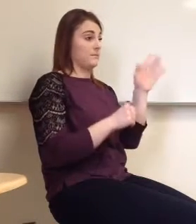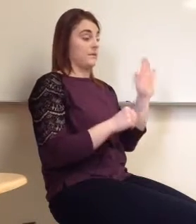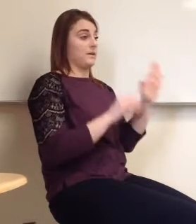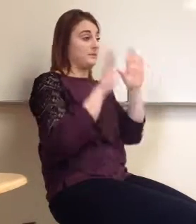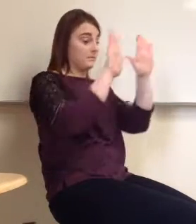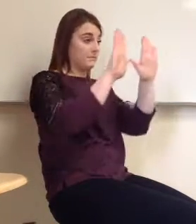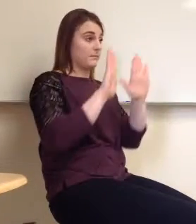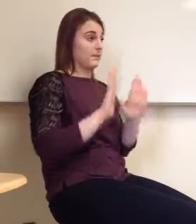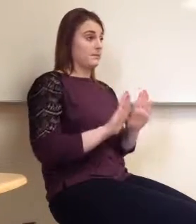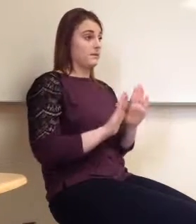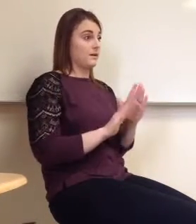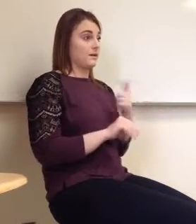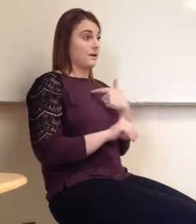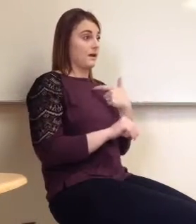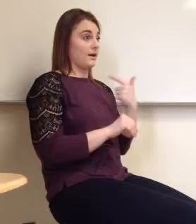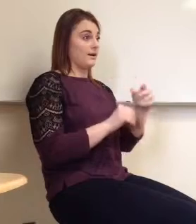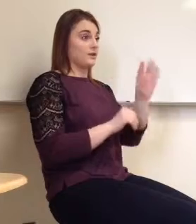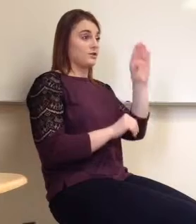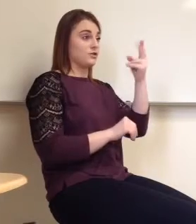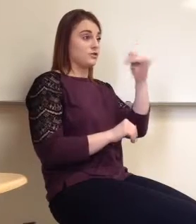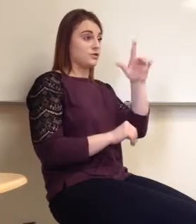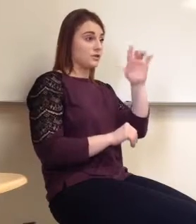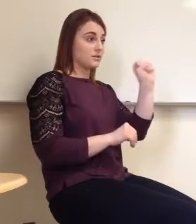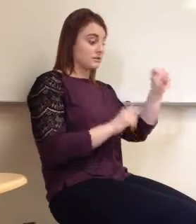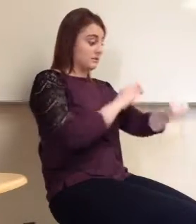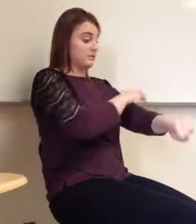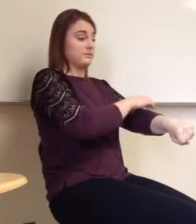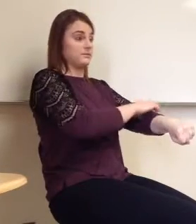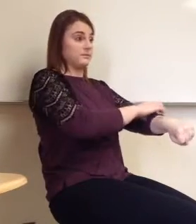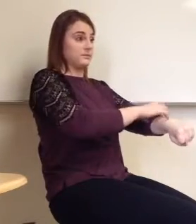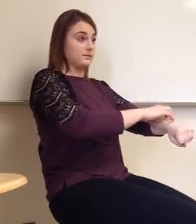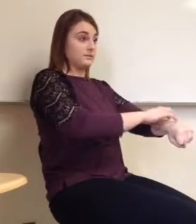I get chills. It is totally amazing, isn't it?